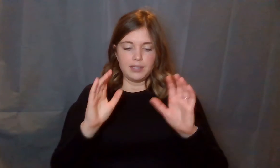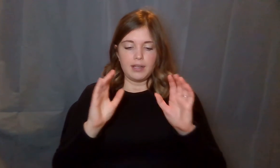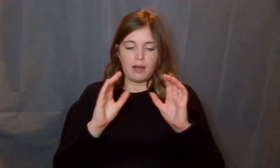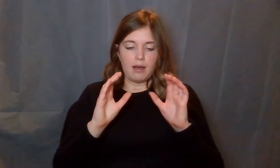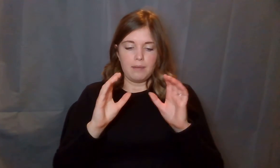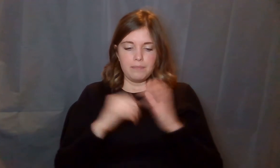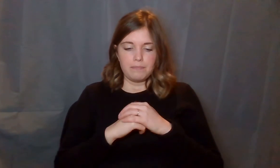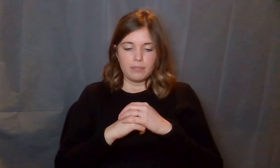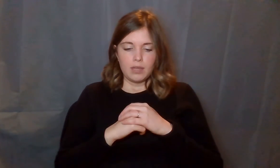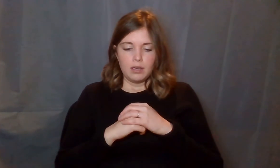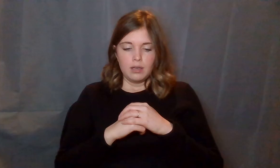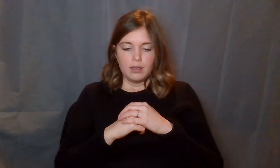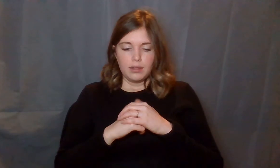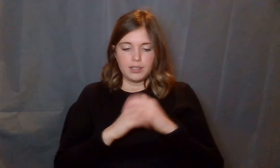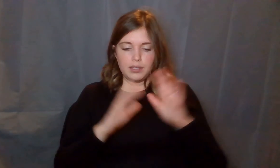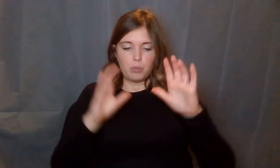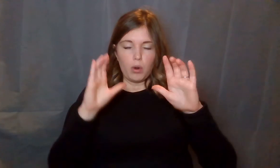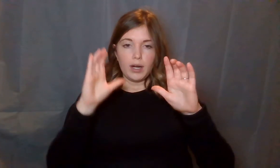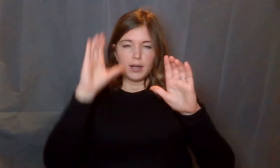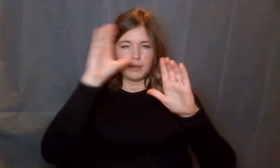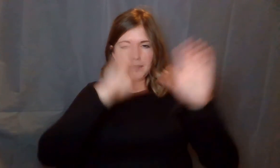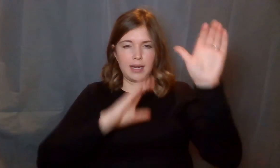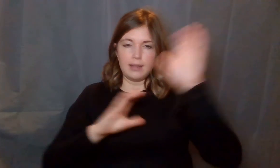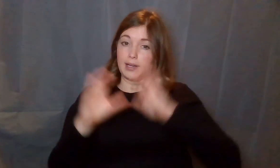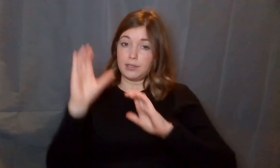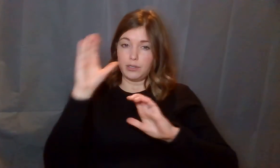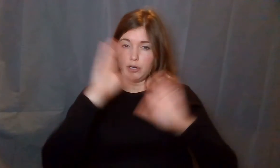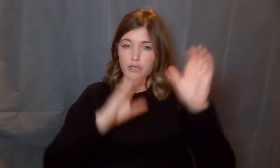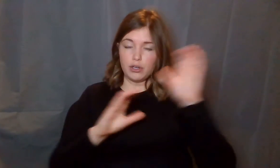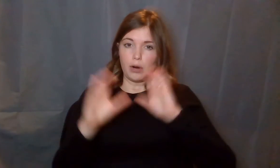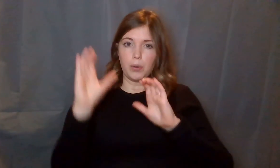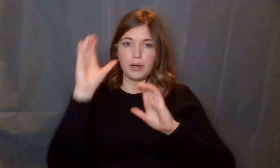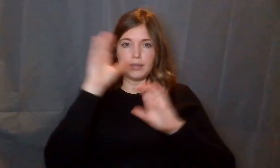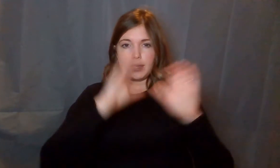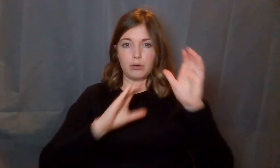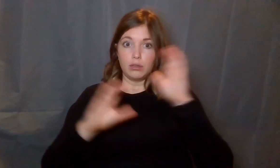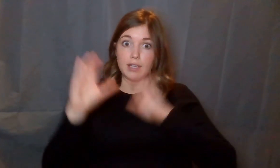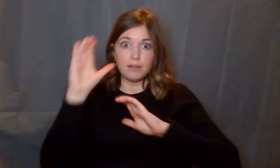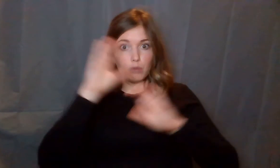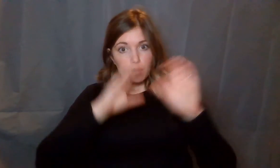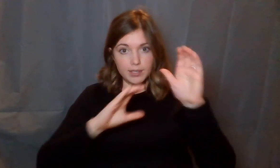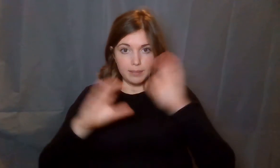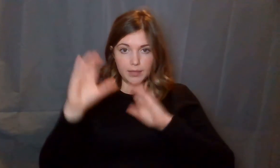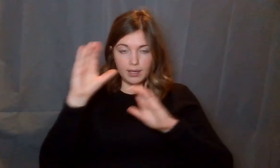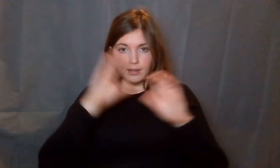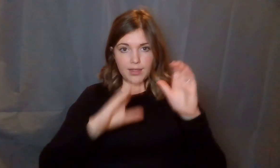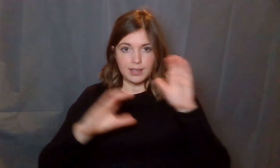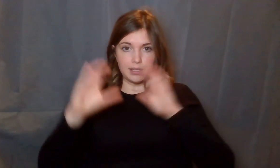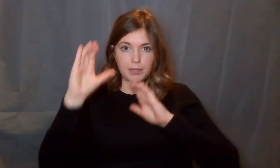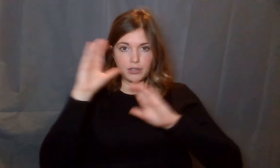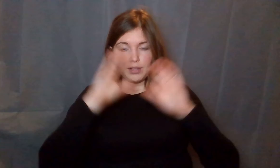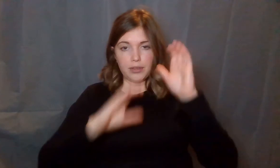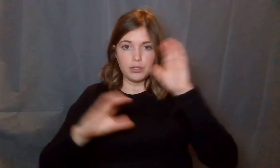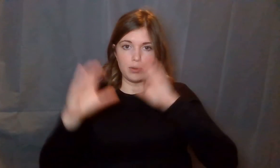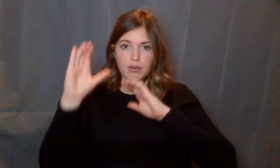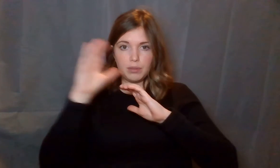this this is more meaning like a search or like you're looking for something, and that's the picture that they're showing you in the